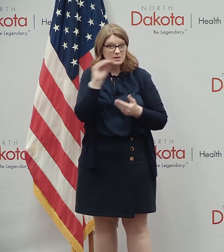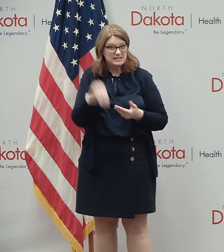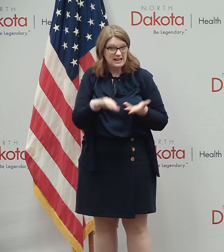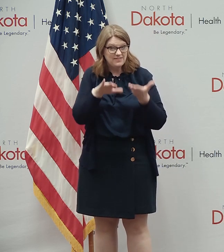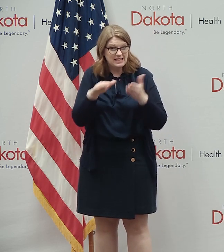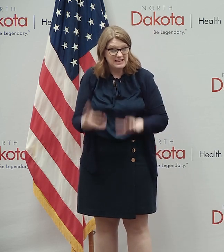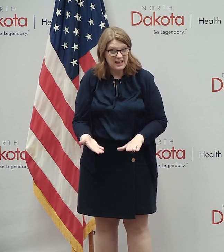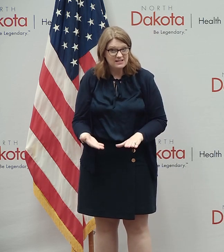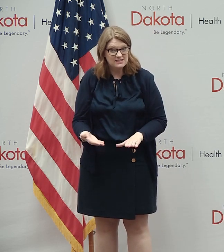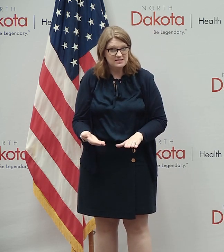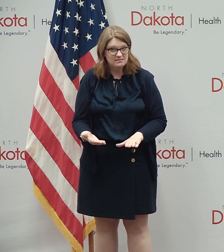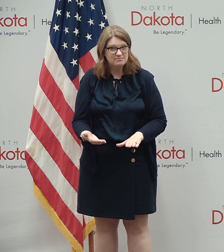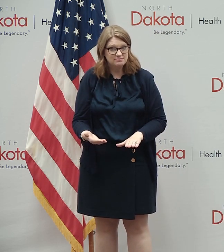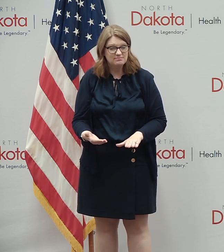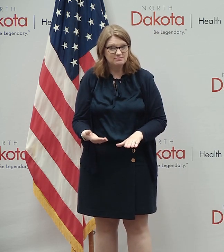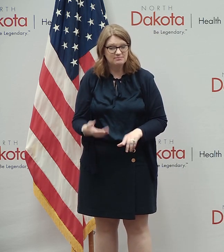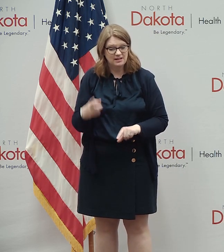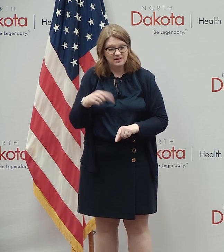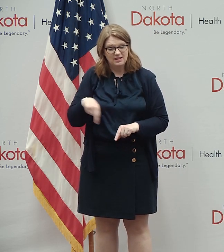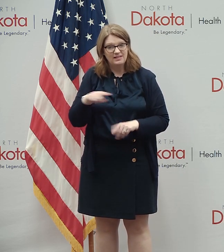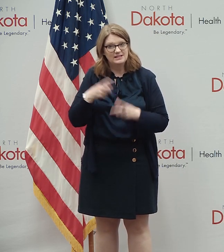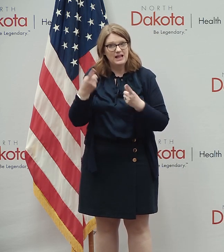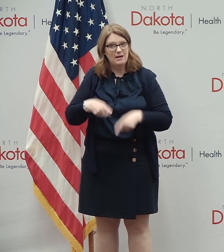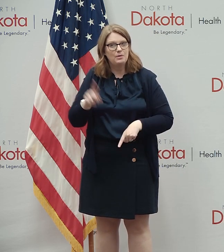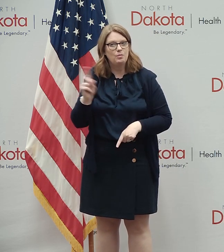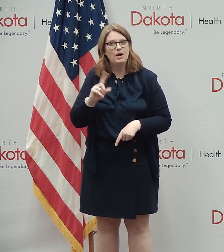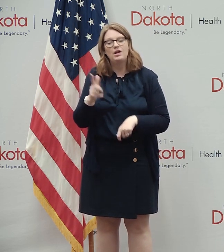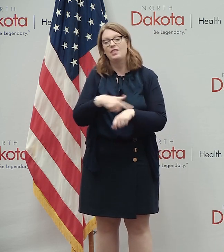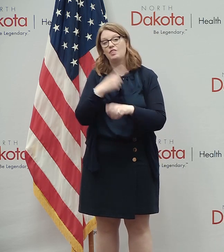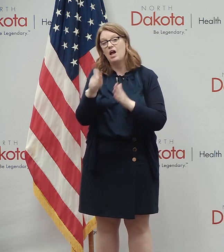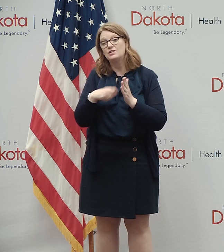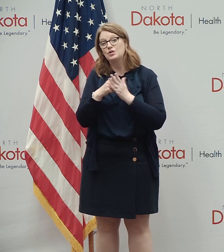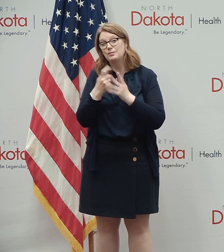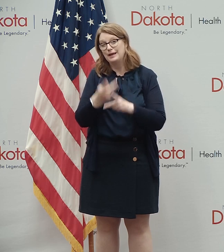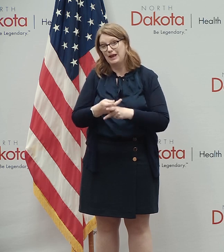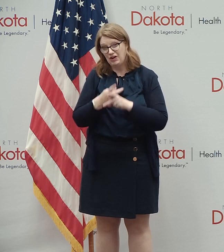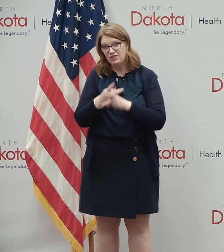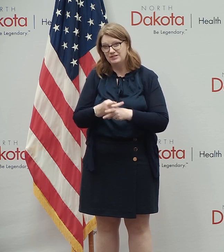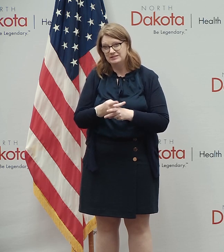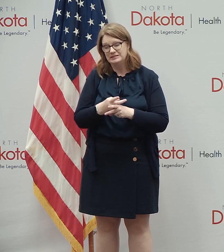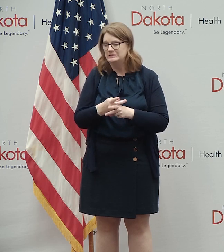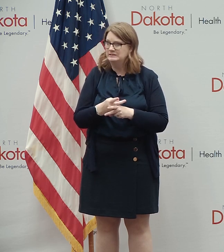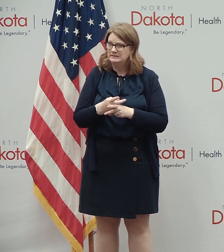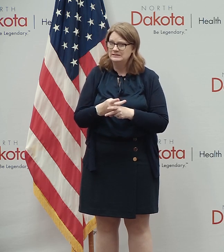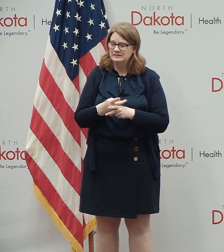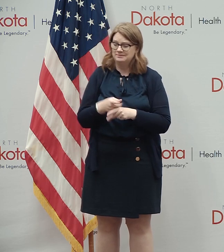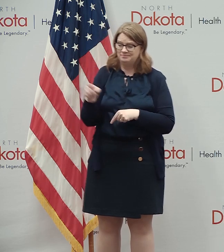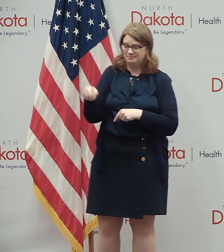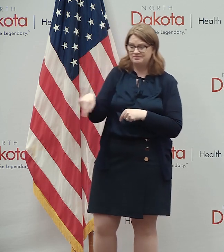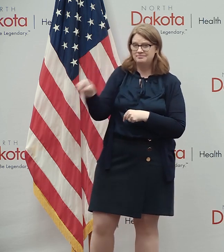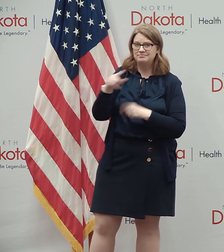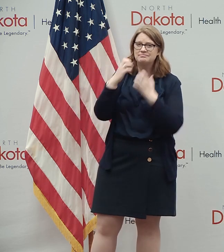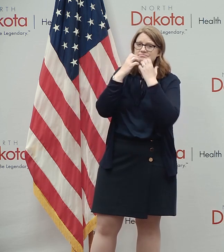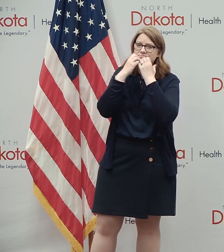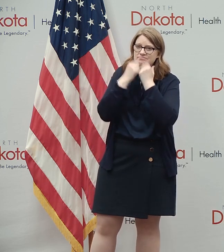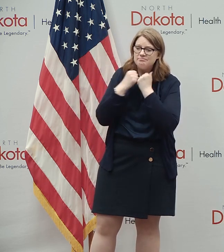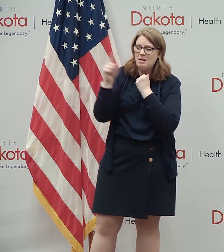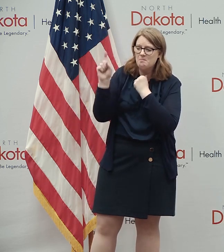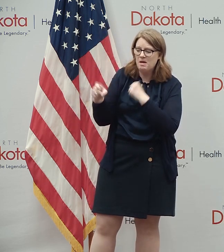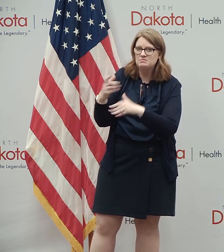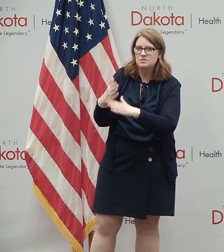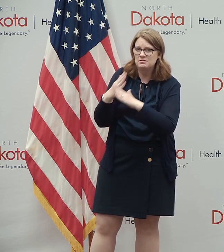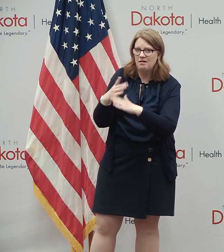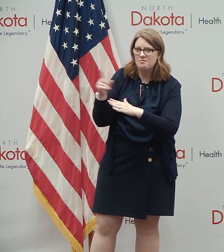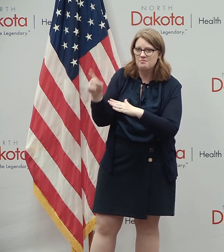had in the entire state have occurred in long-term care facilities, we want to make sure that we're protecting those individuals in those